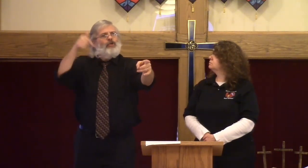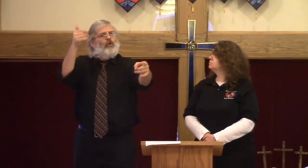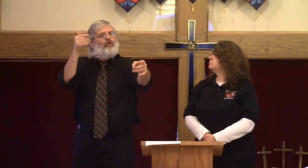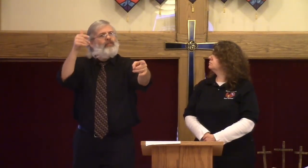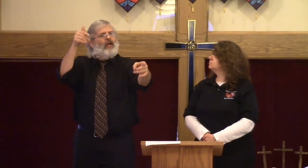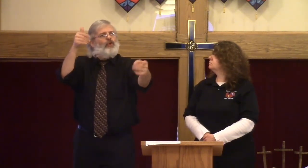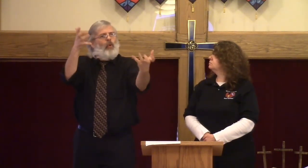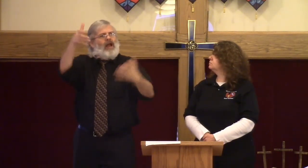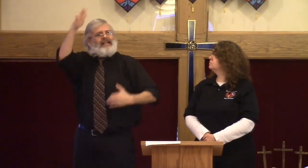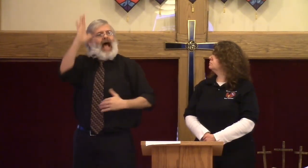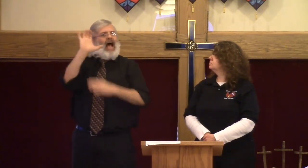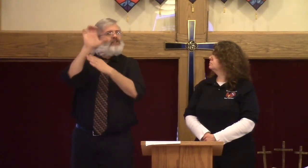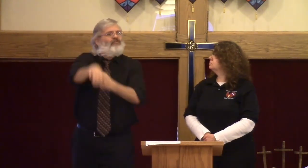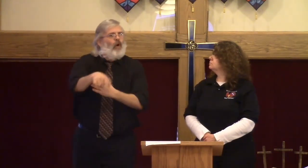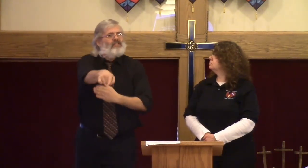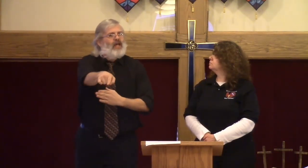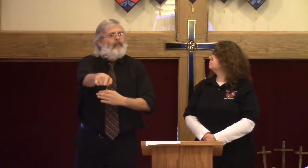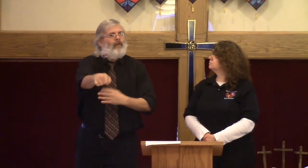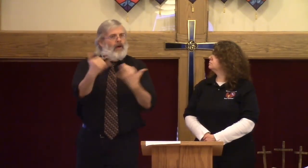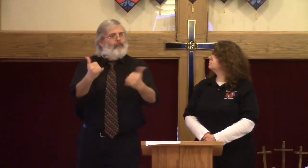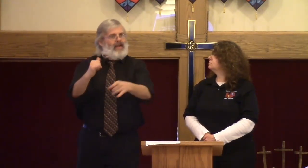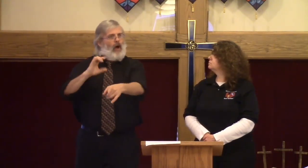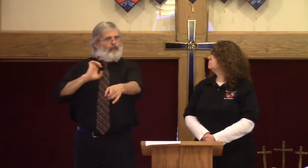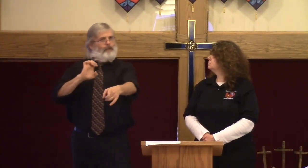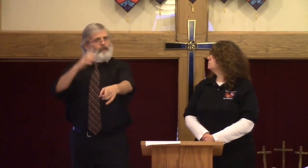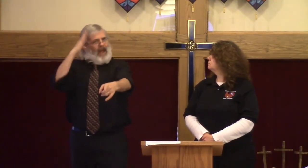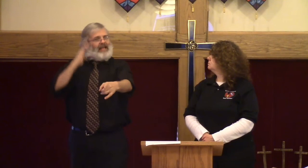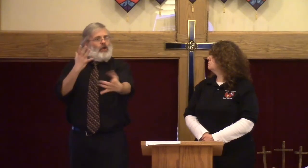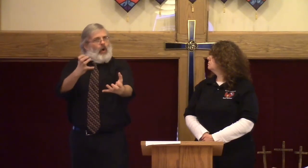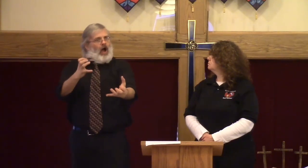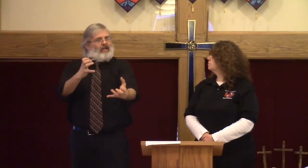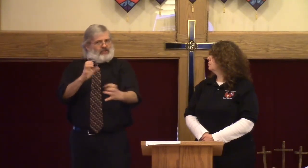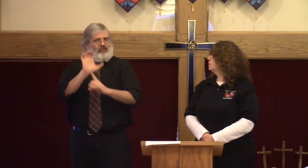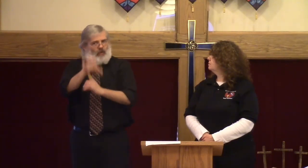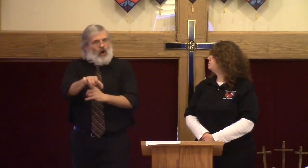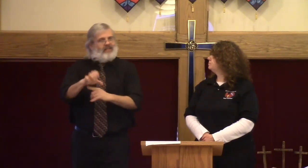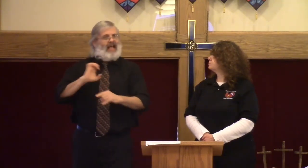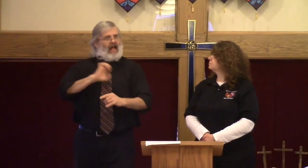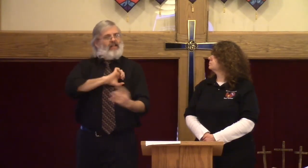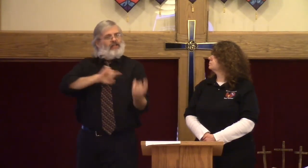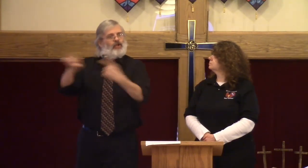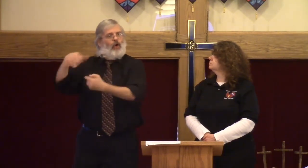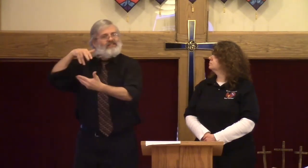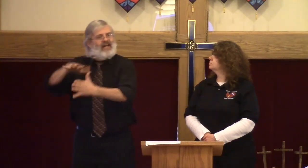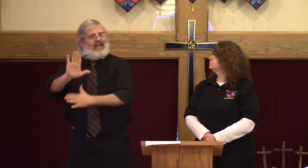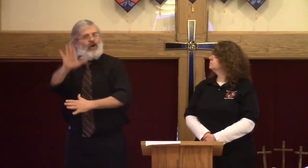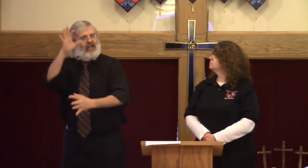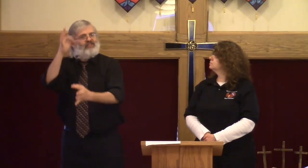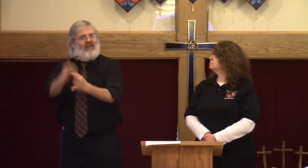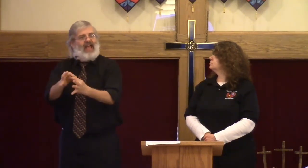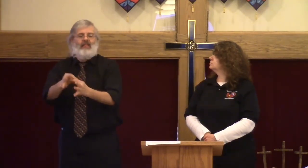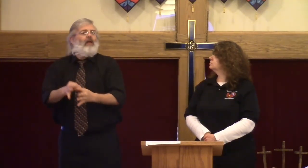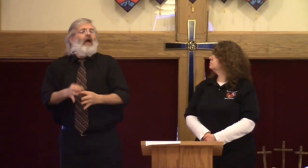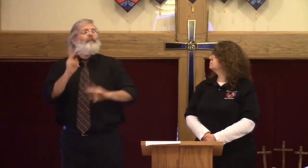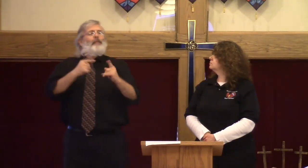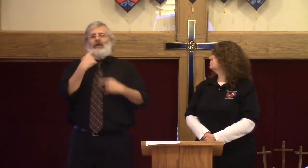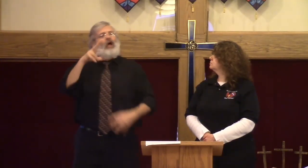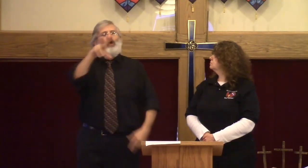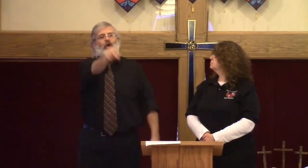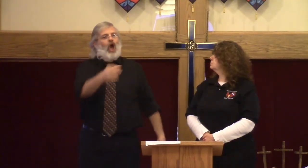you want God to force them. But now Becky wants to force Elliot to go and study his faith, and people are telling her